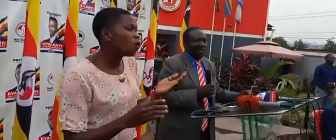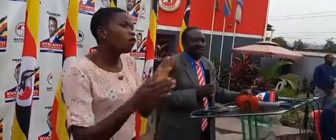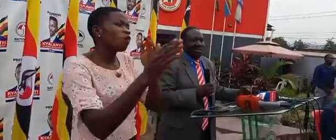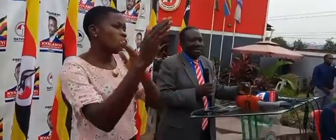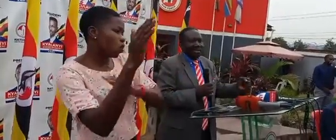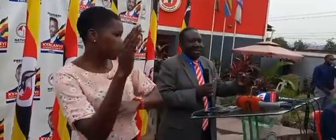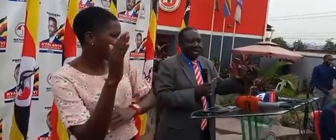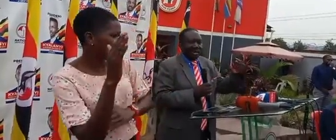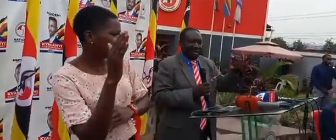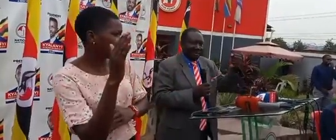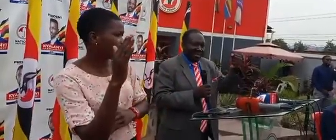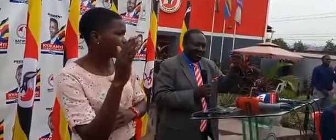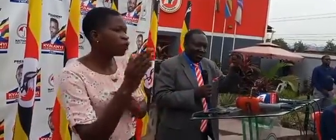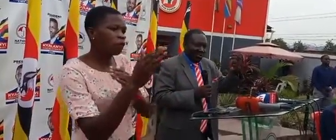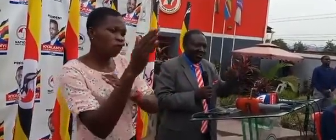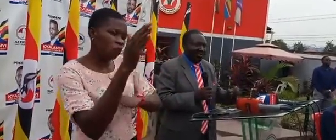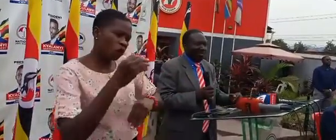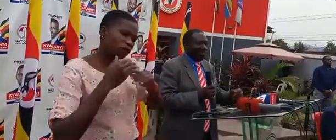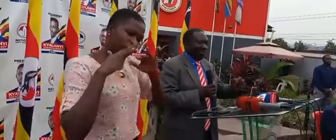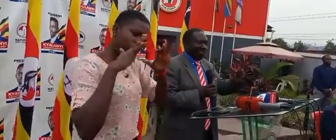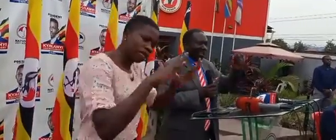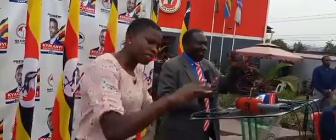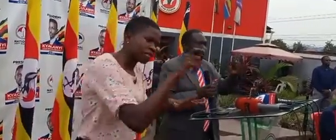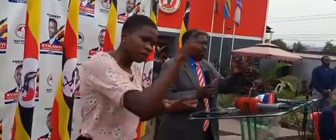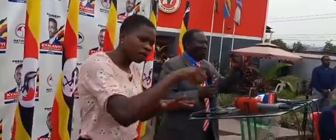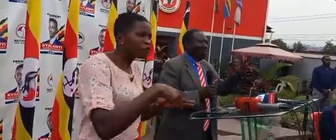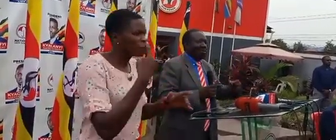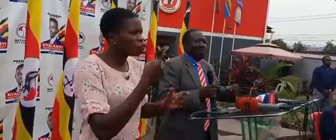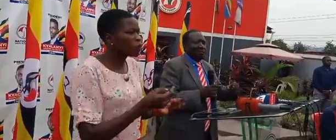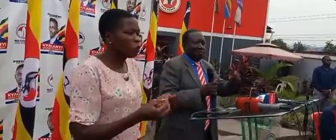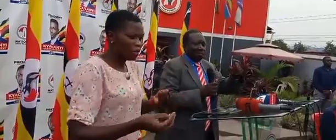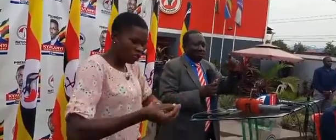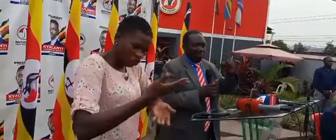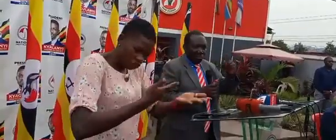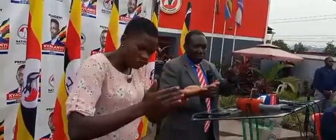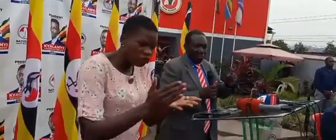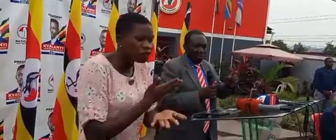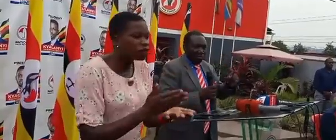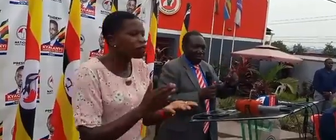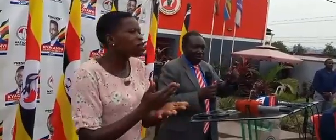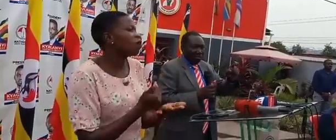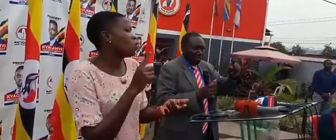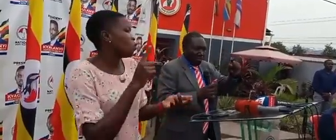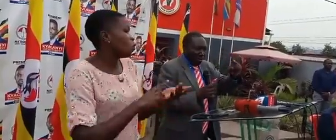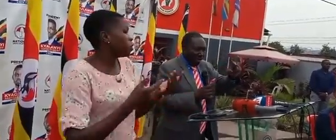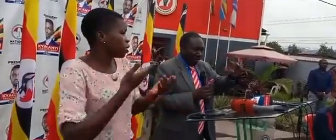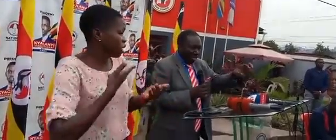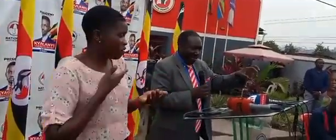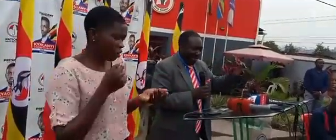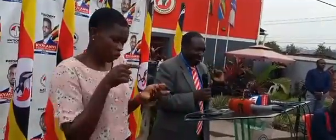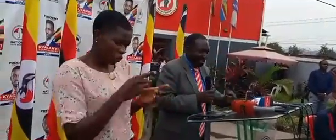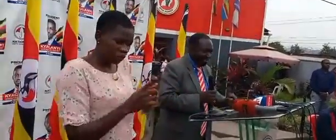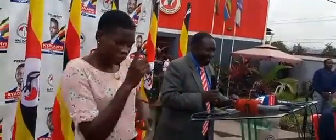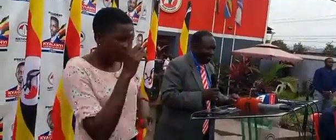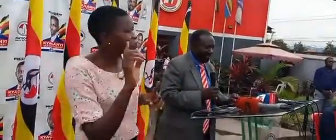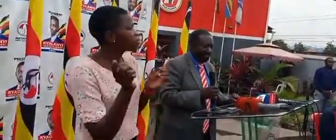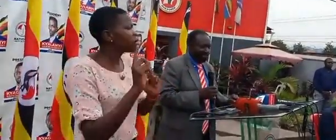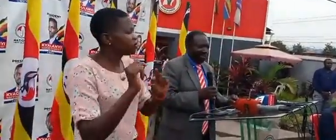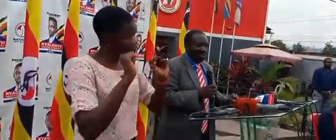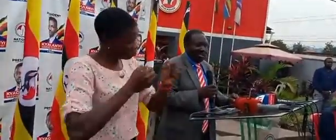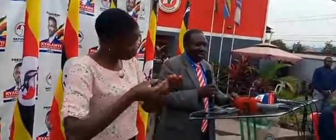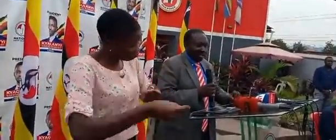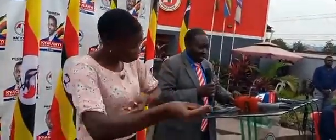mukama agabirira nnyo oba omukisa aguwa nnyo omukono okulumirwa abalala abali mu bizibu.